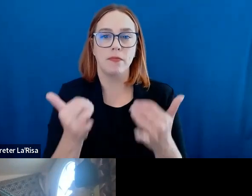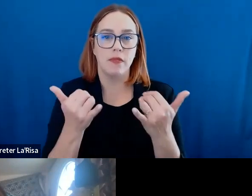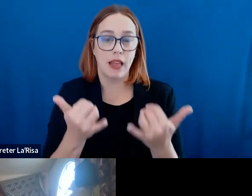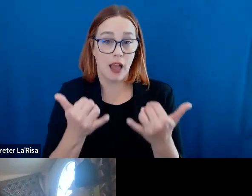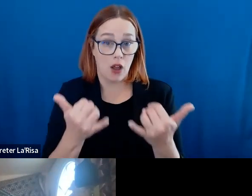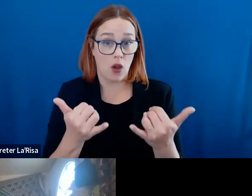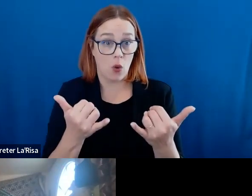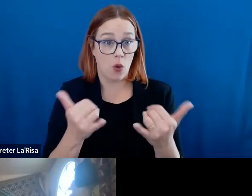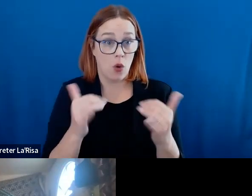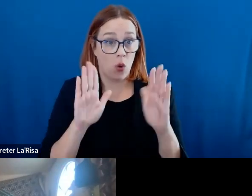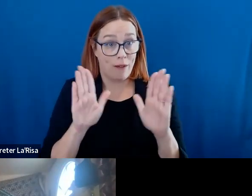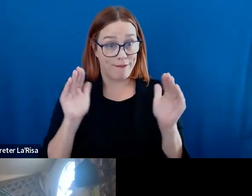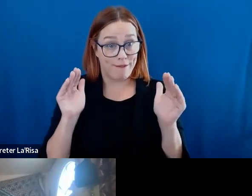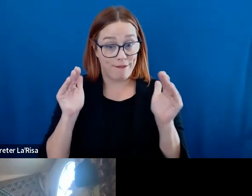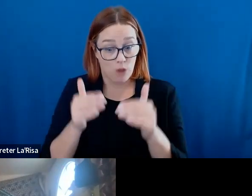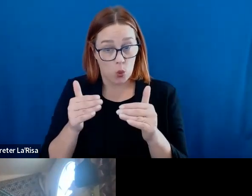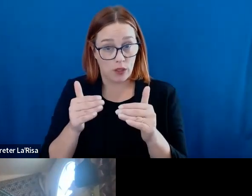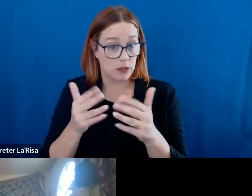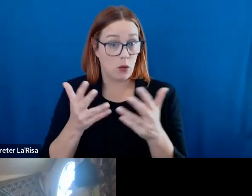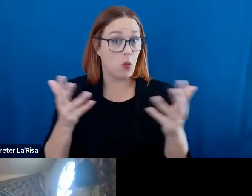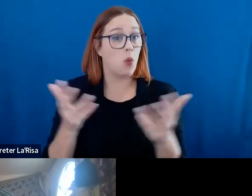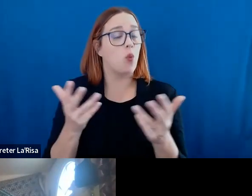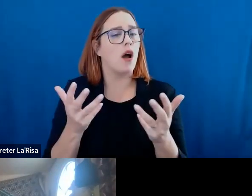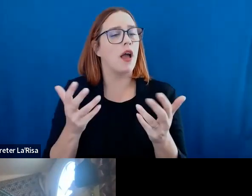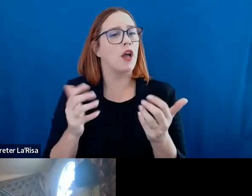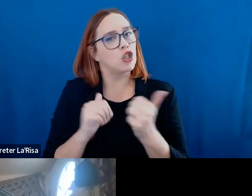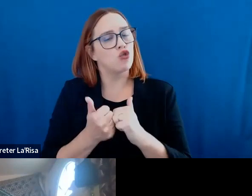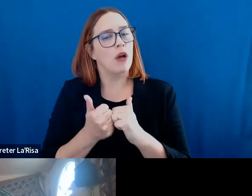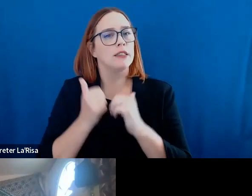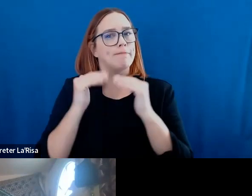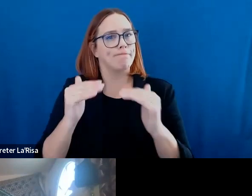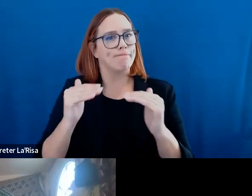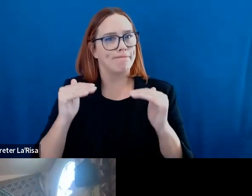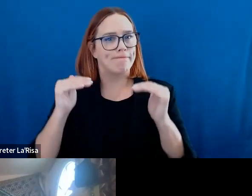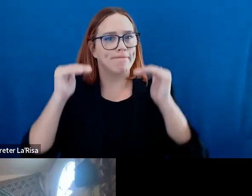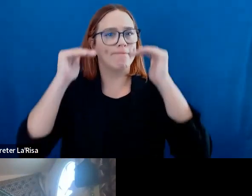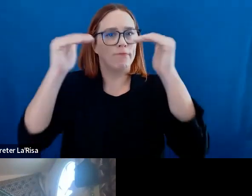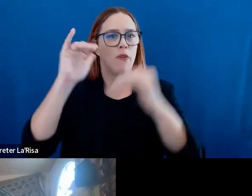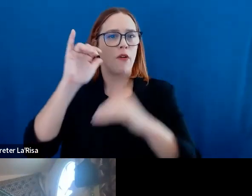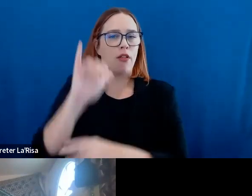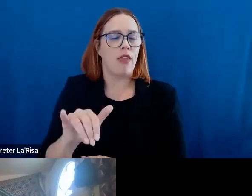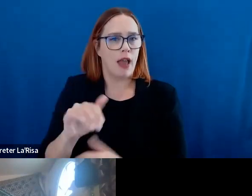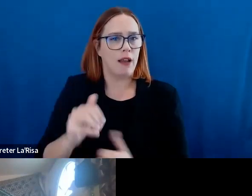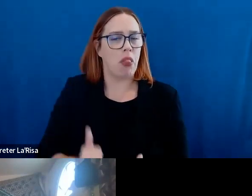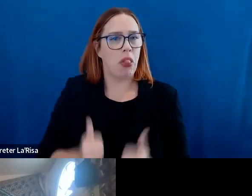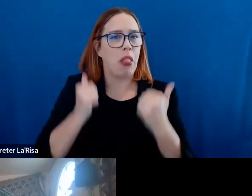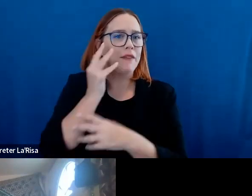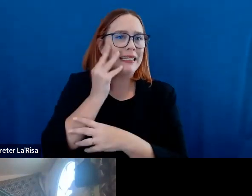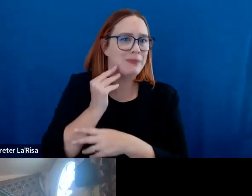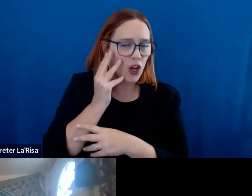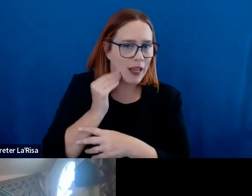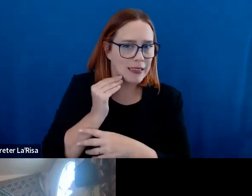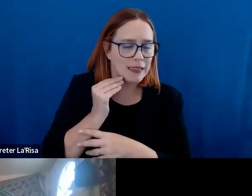subject matter expertise of lived experiences. In peer support, as people with disabilities, we know